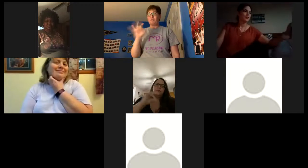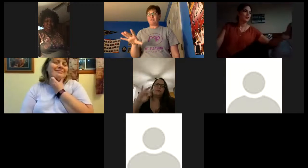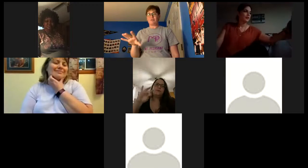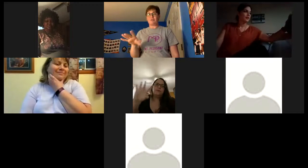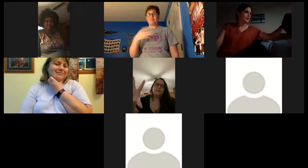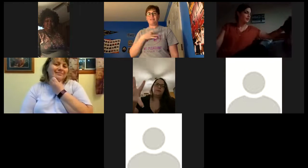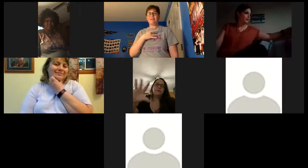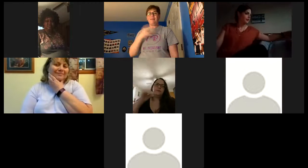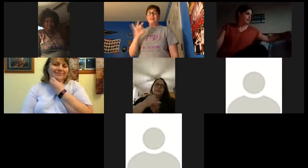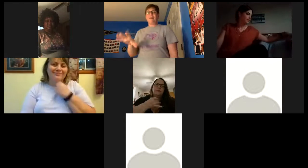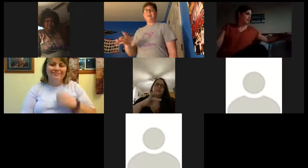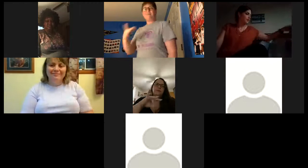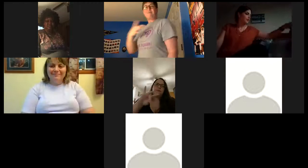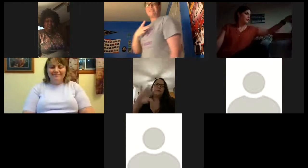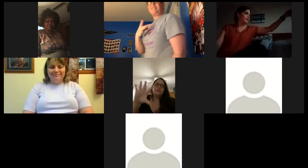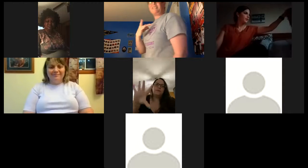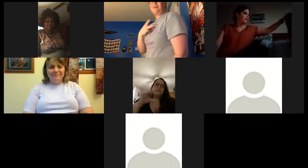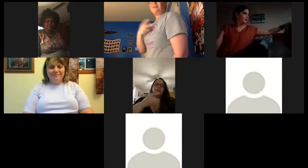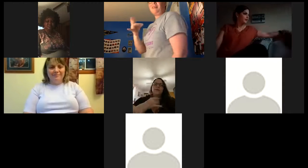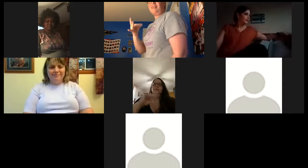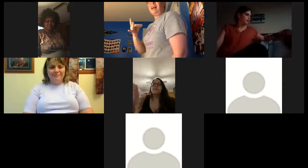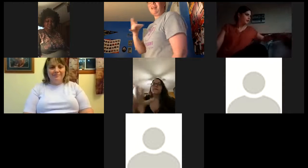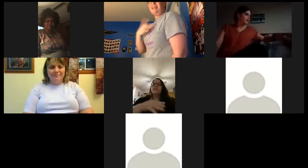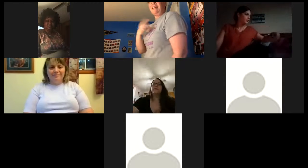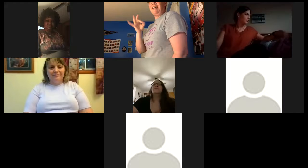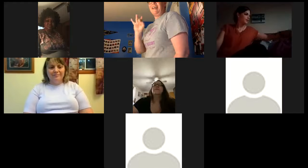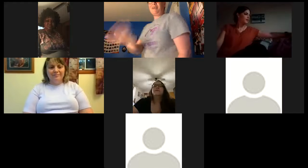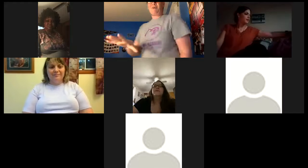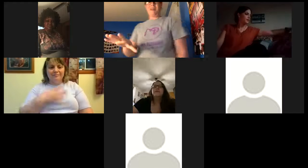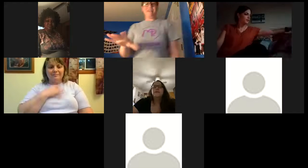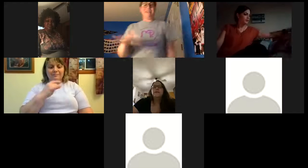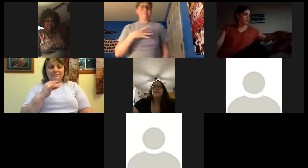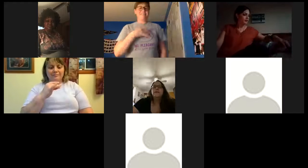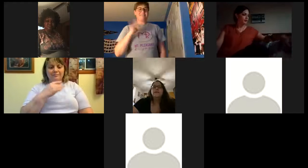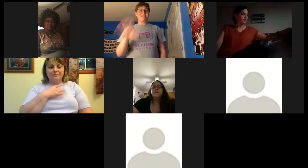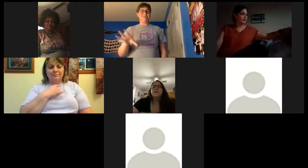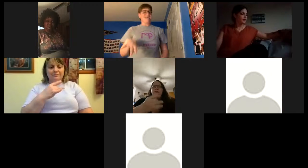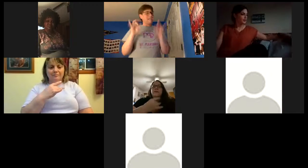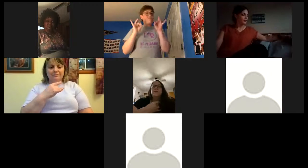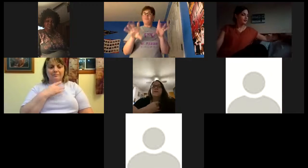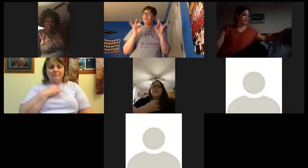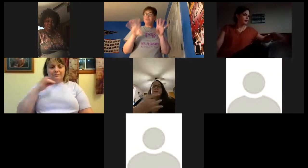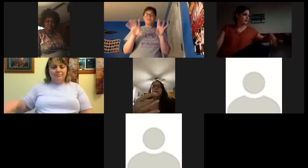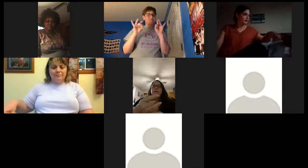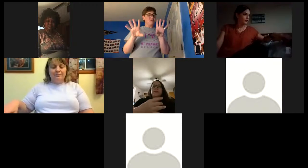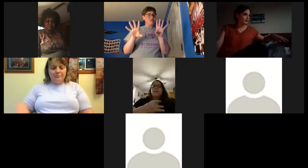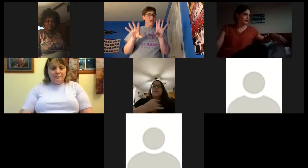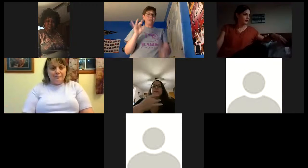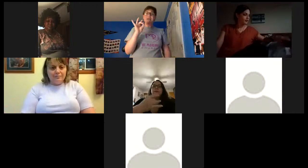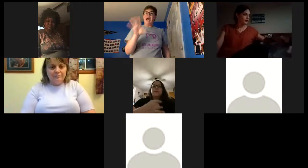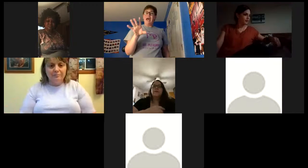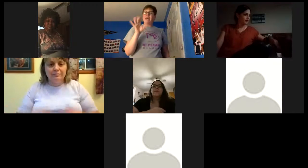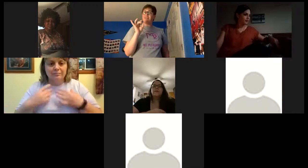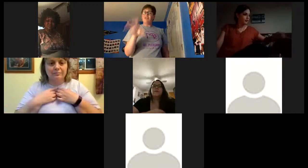the horses or something. So like and don't like. Don't like. And if you really want to, use your